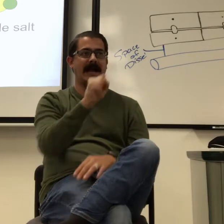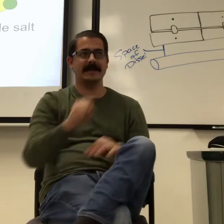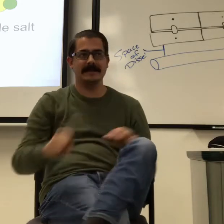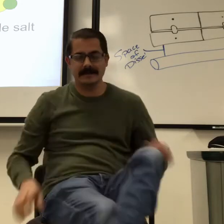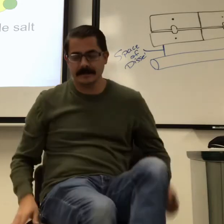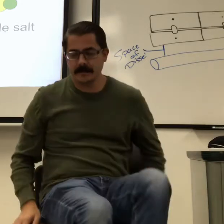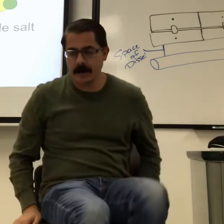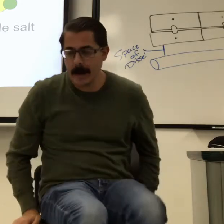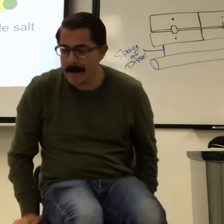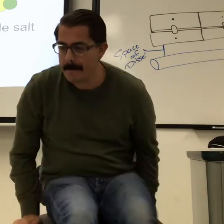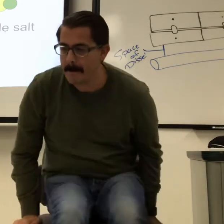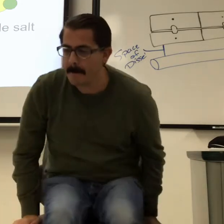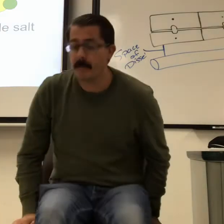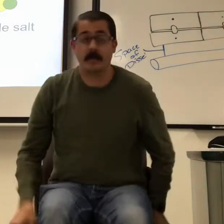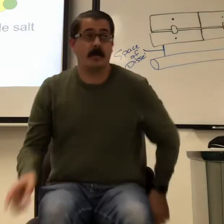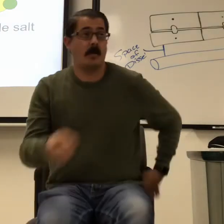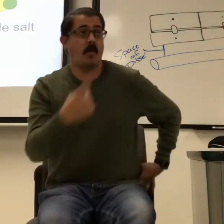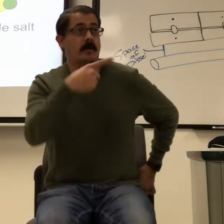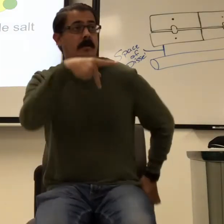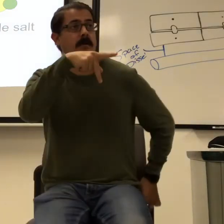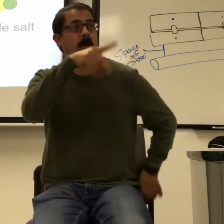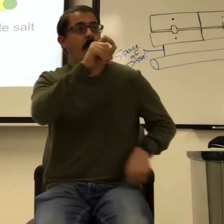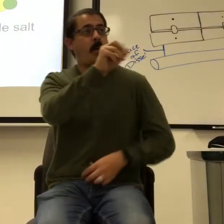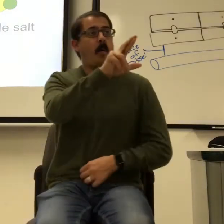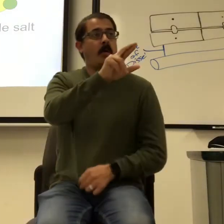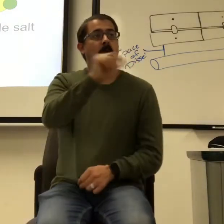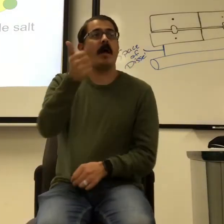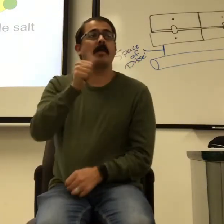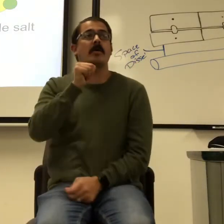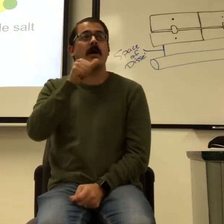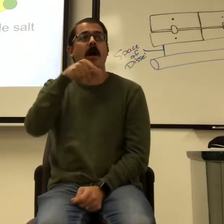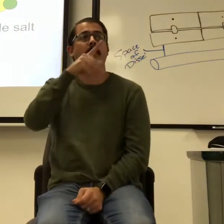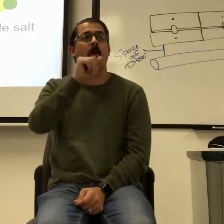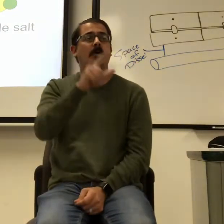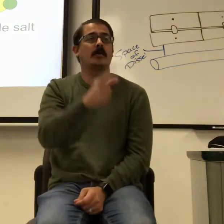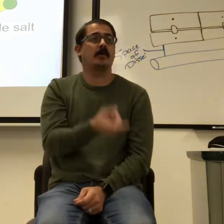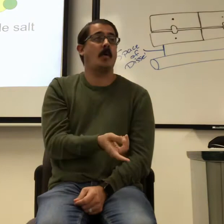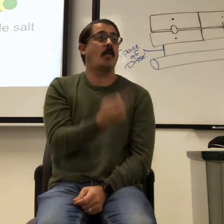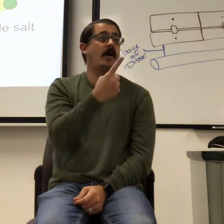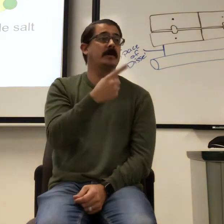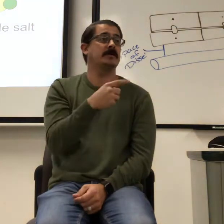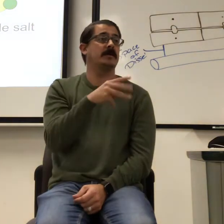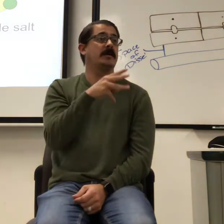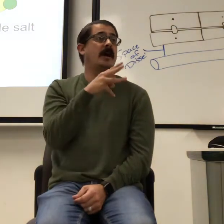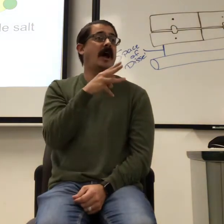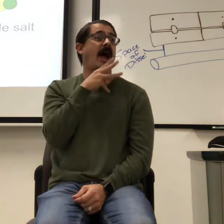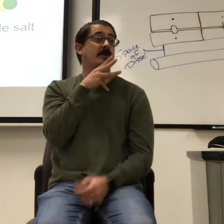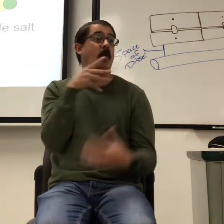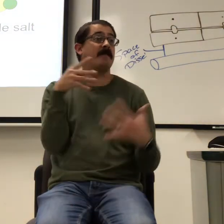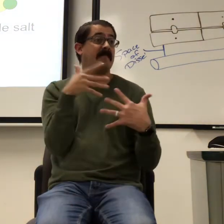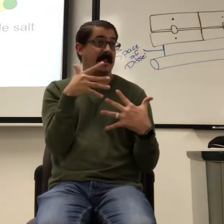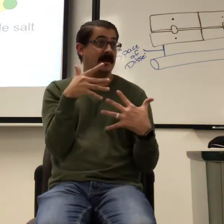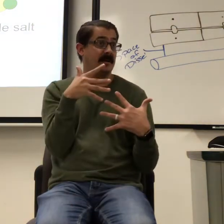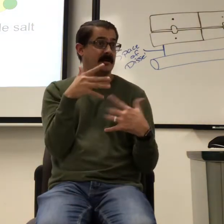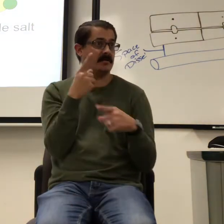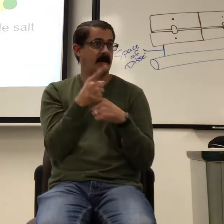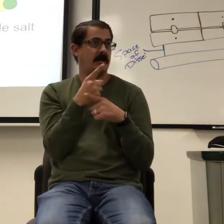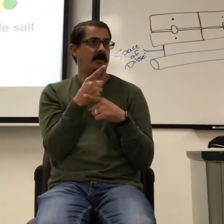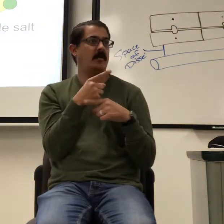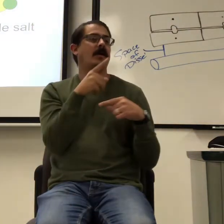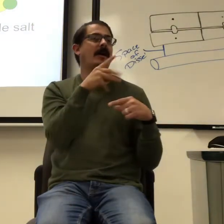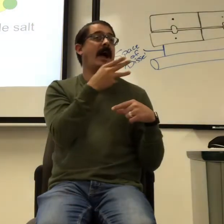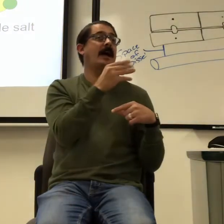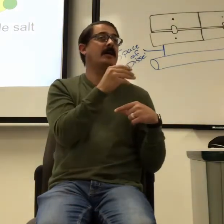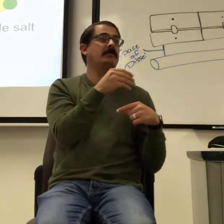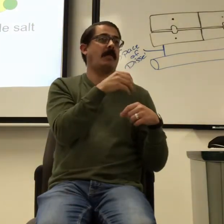The 2 sides, one is polar, one is non-polar. So one is hydrophilic, and the other side is hydrophobic, and